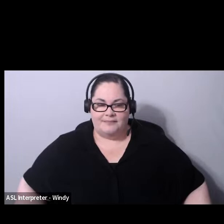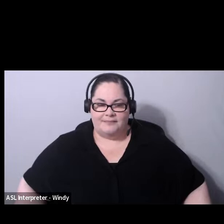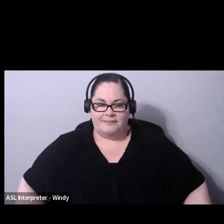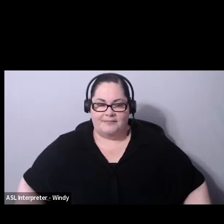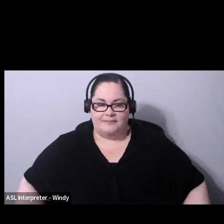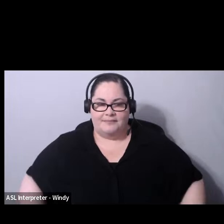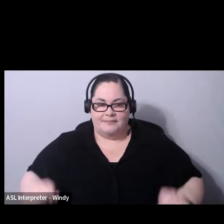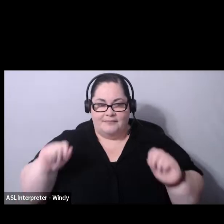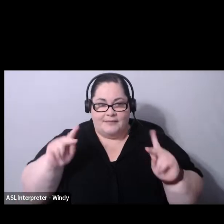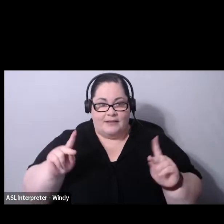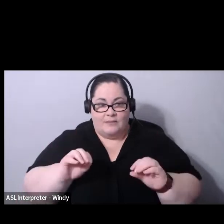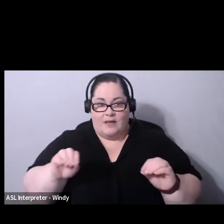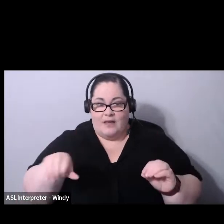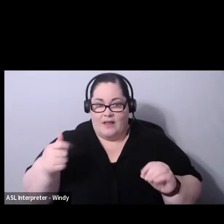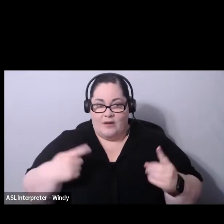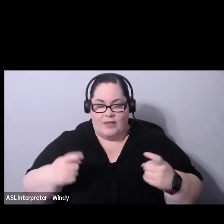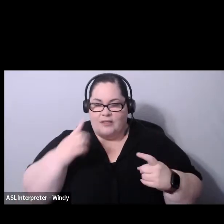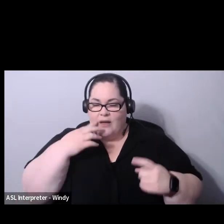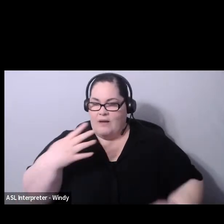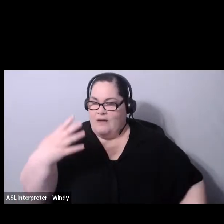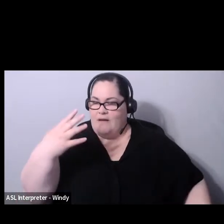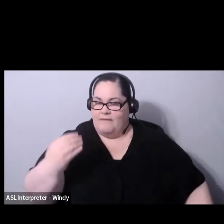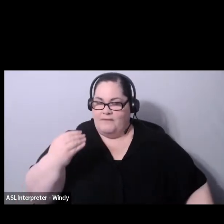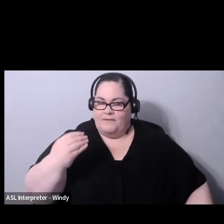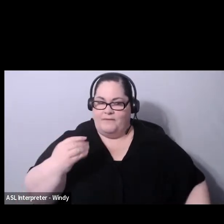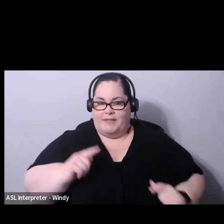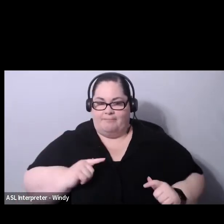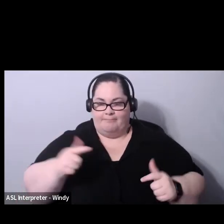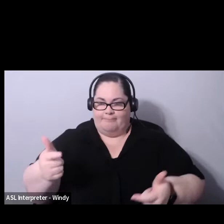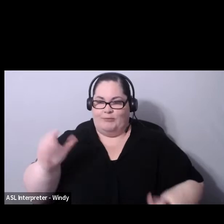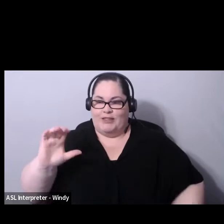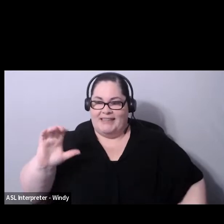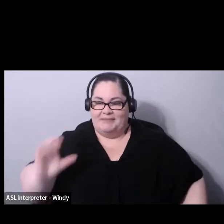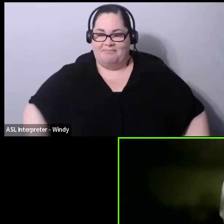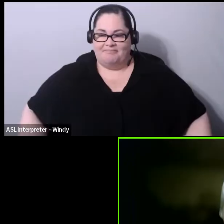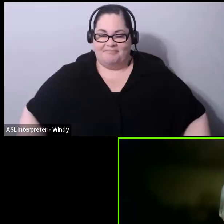Okay, no other questions. I will turn off my video, turn this back over to Christy.